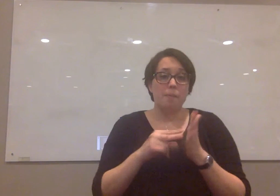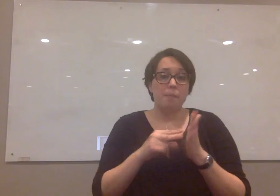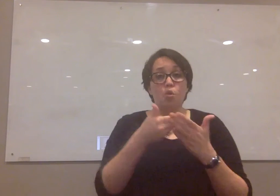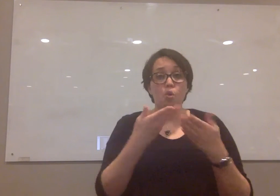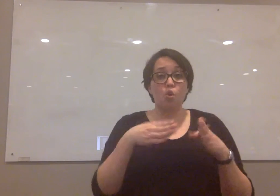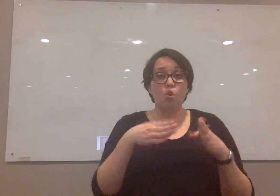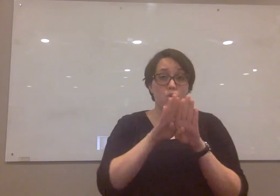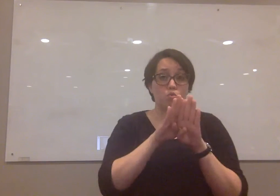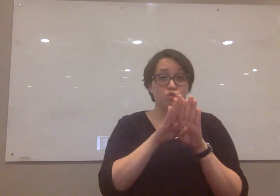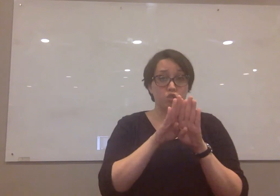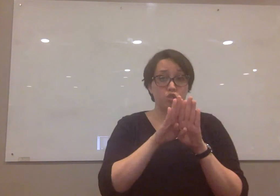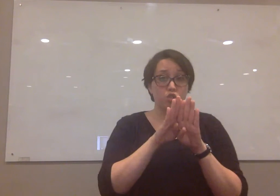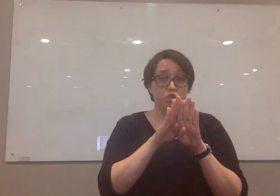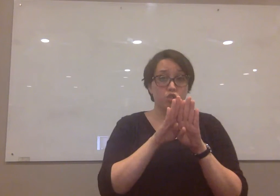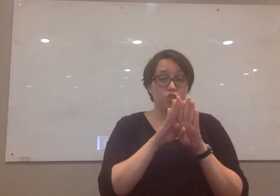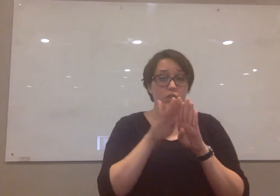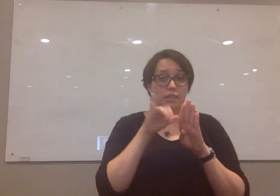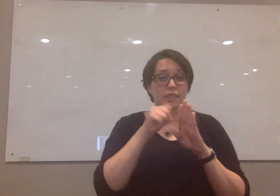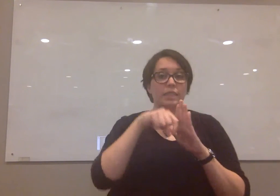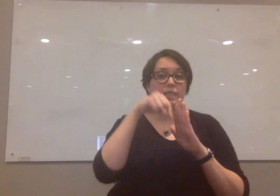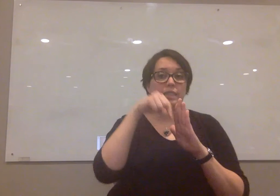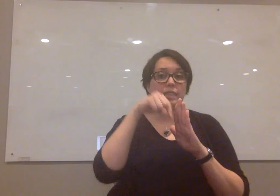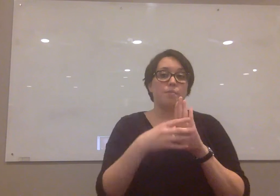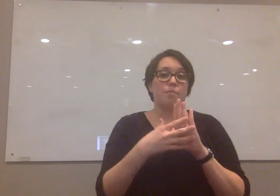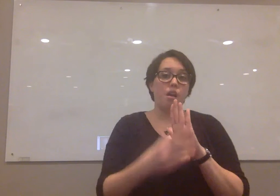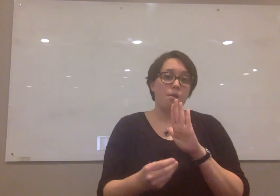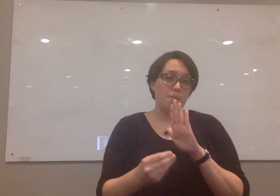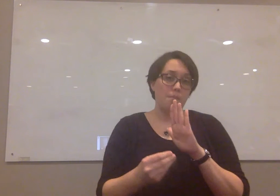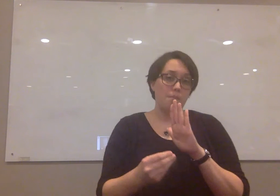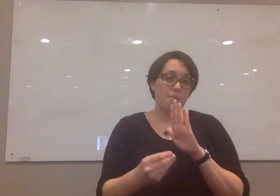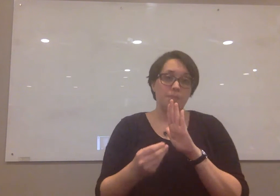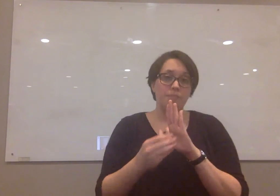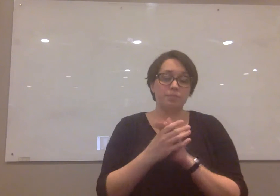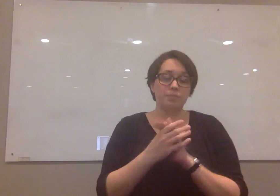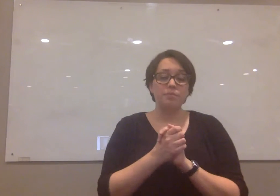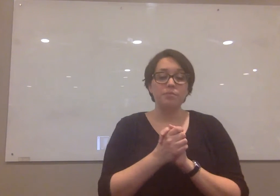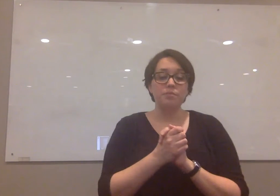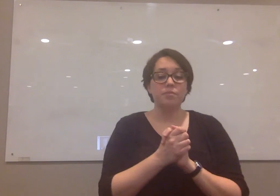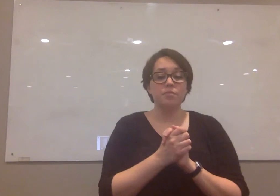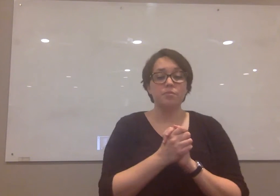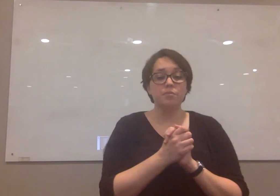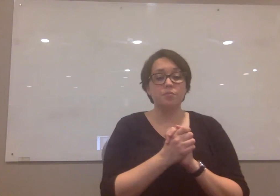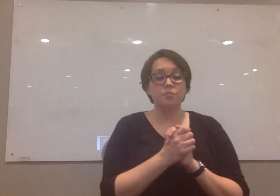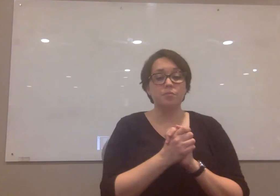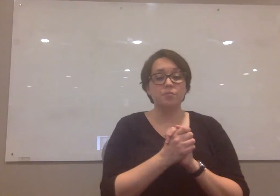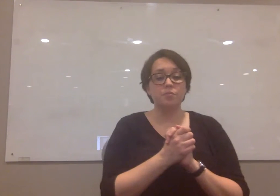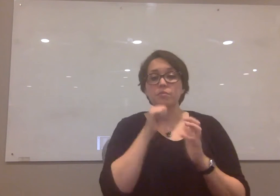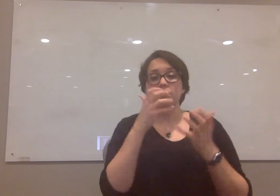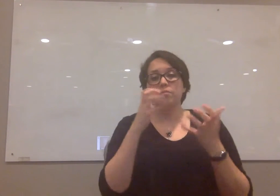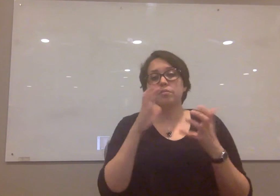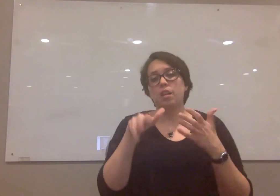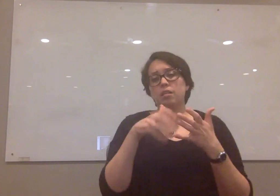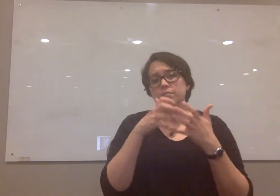lambda is a deep copy. So you don't really want to have a lot of local variables with a lot of data sitting there.